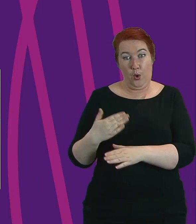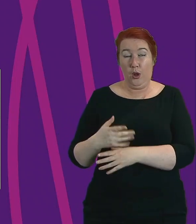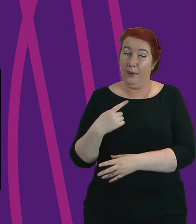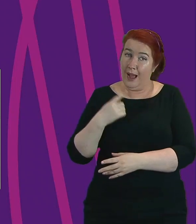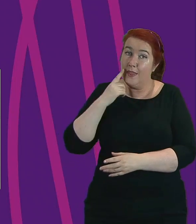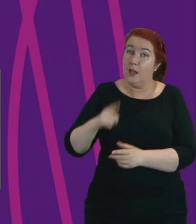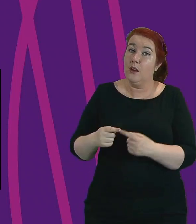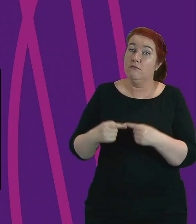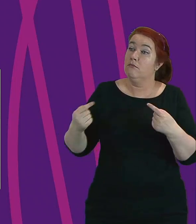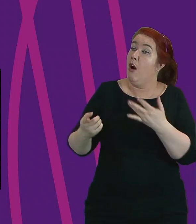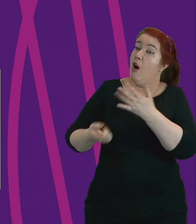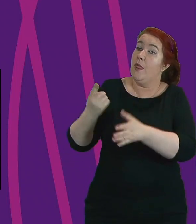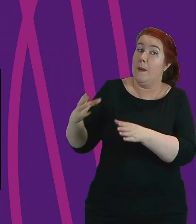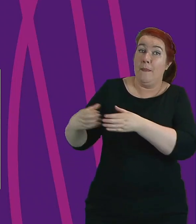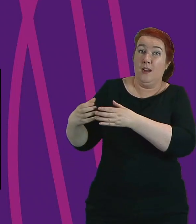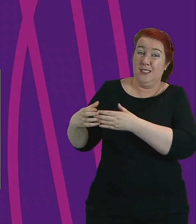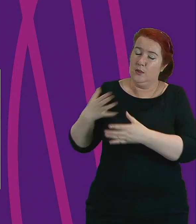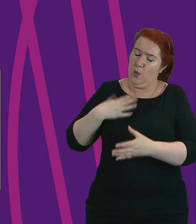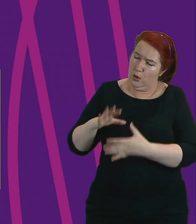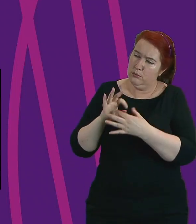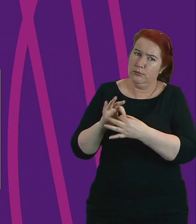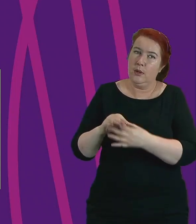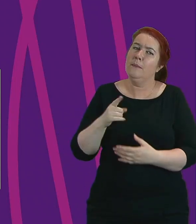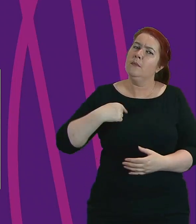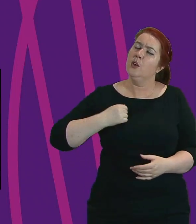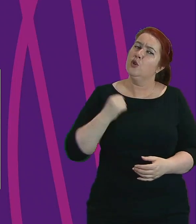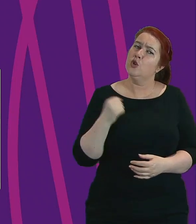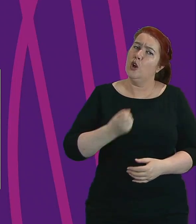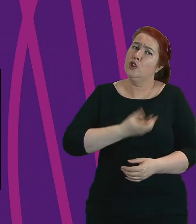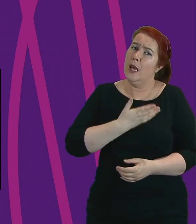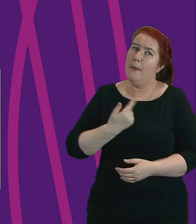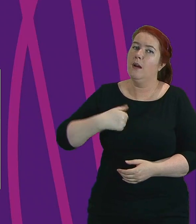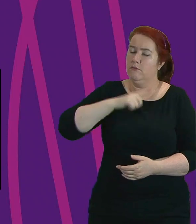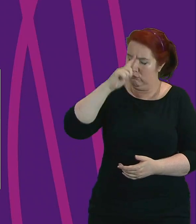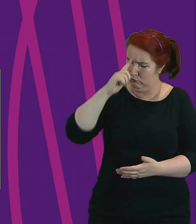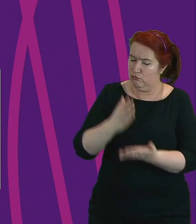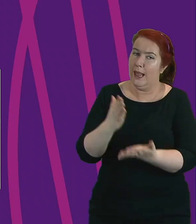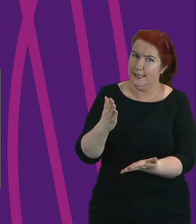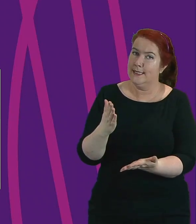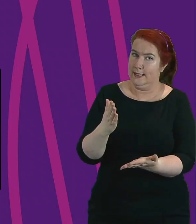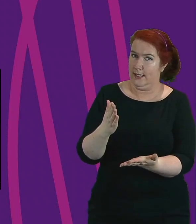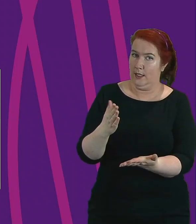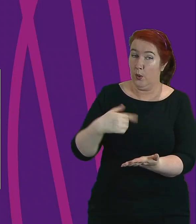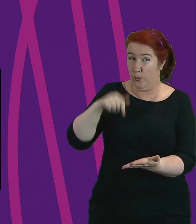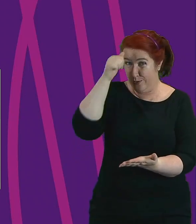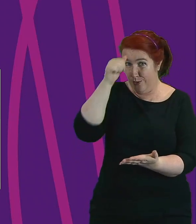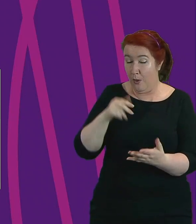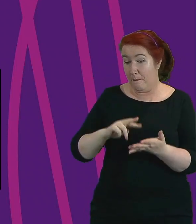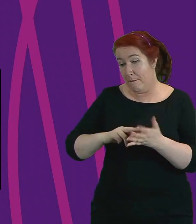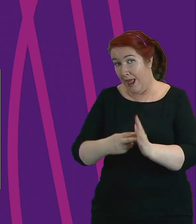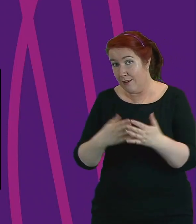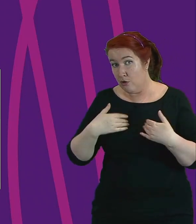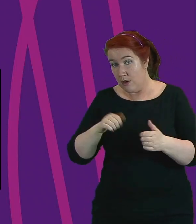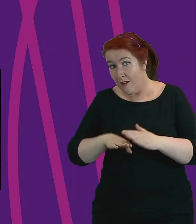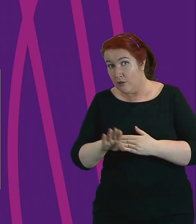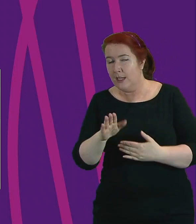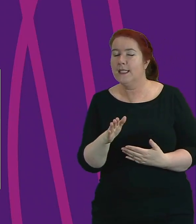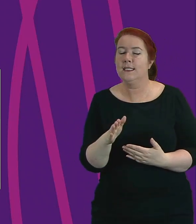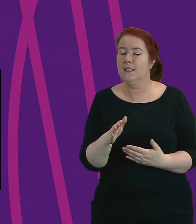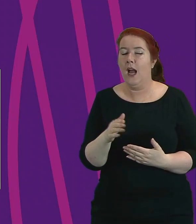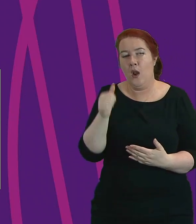party boundaries. But Scottish Labour is completely realistic. We know that in terms of recovery planning, it's not possible to resume all